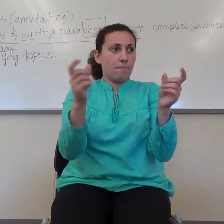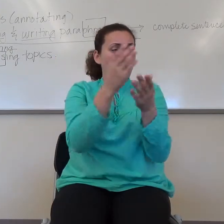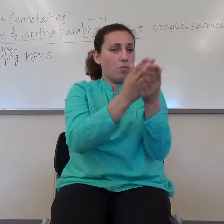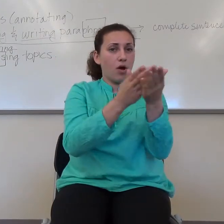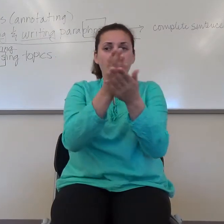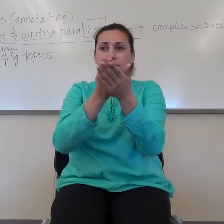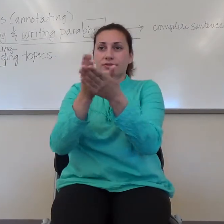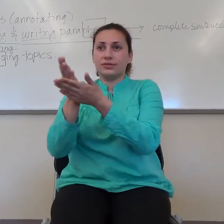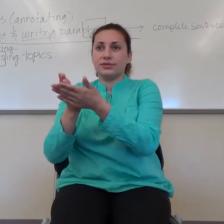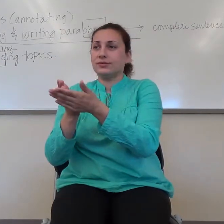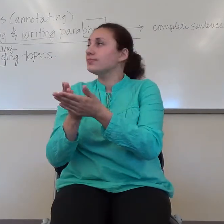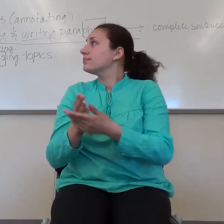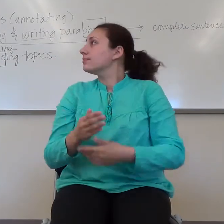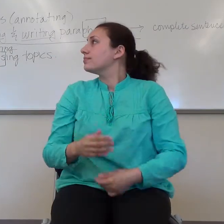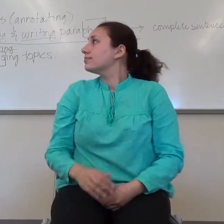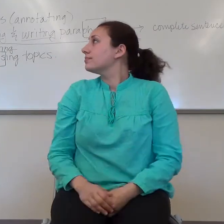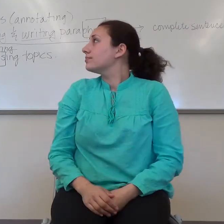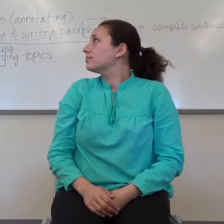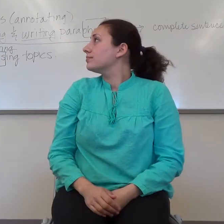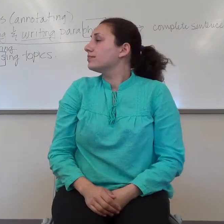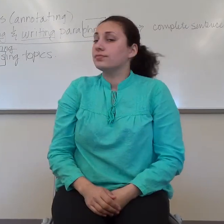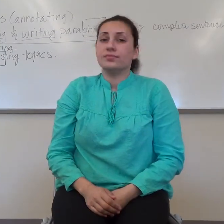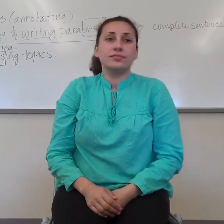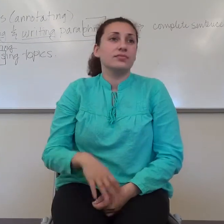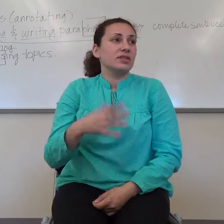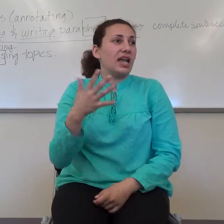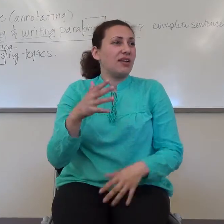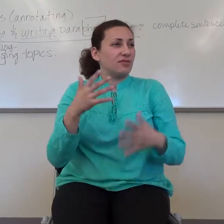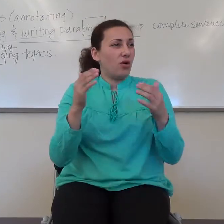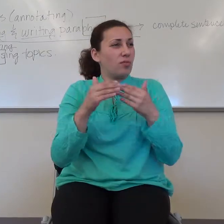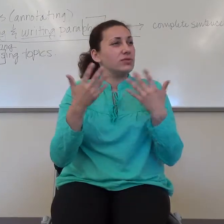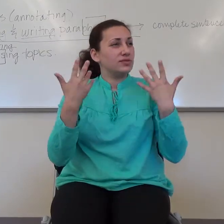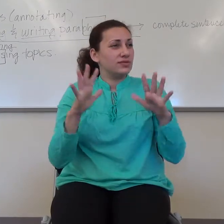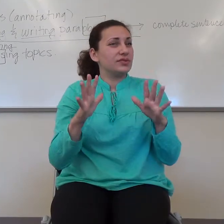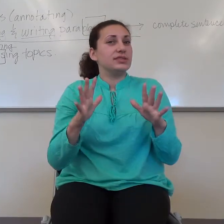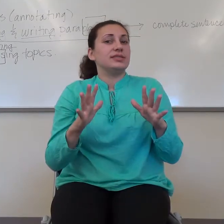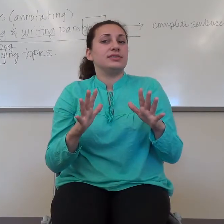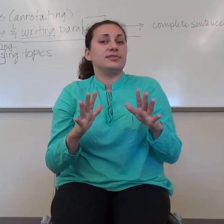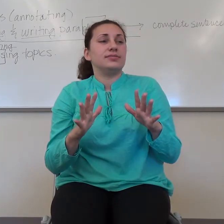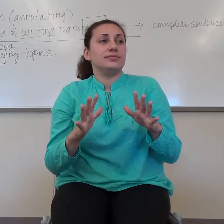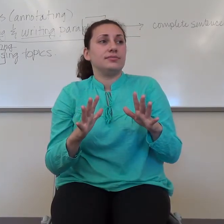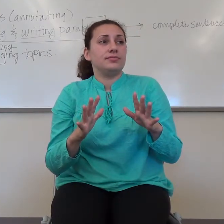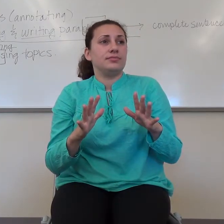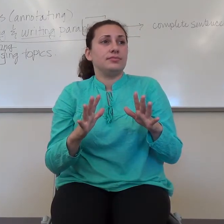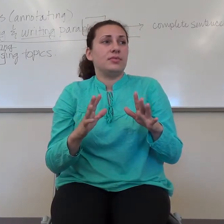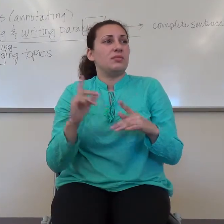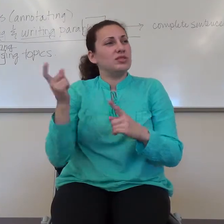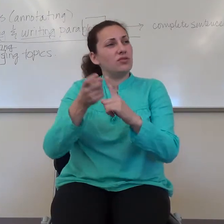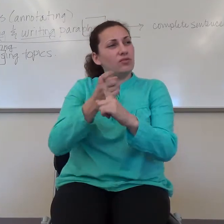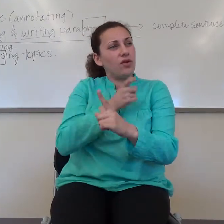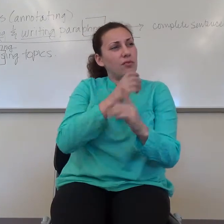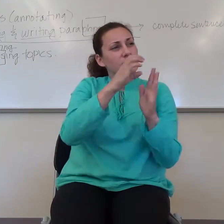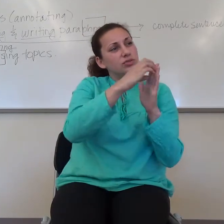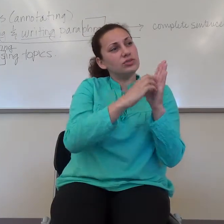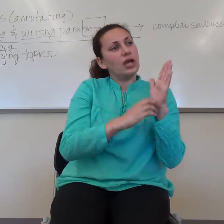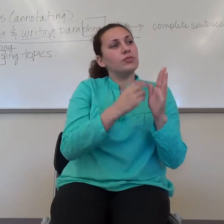these exercises that have word parts in them. Again, these are coming out of that chapter 2 in your